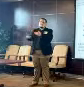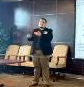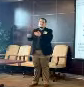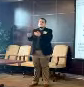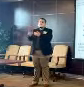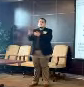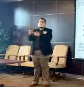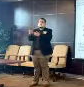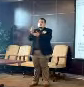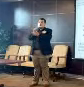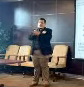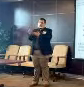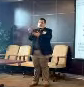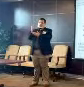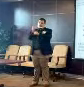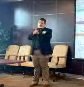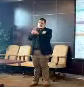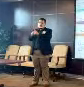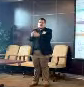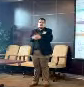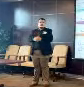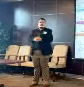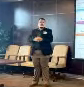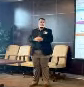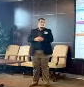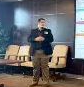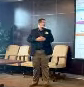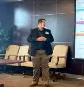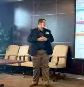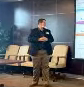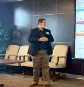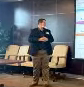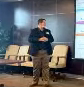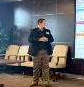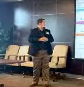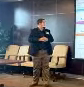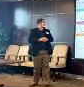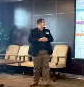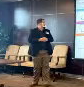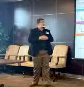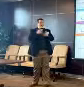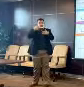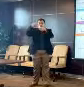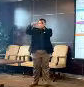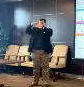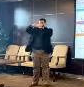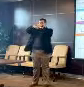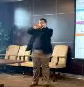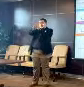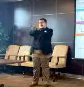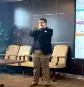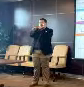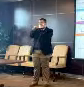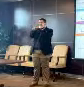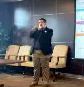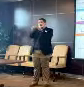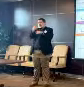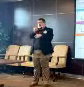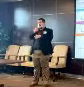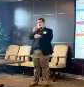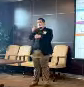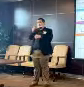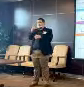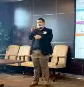in the next coming weeks and months. And then this is the forecasting slide that we do, and you can